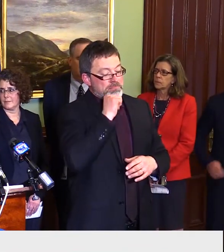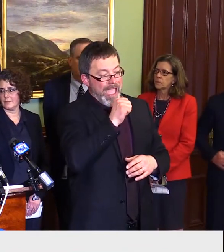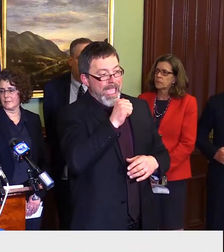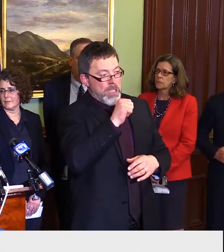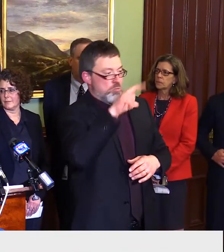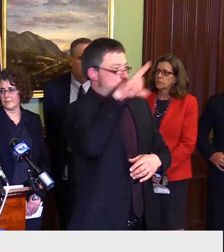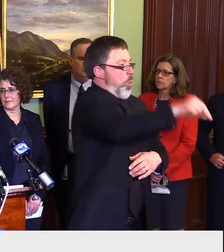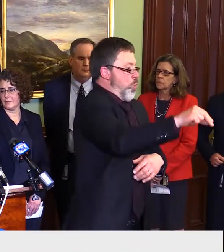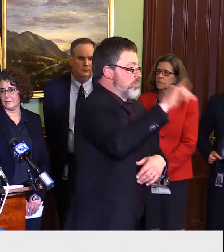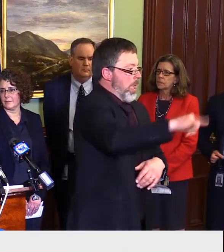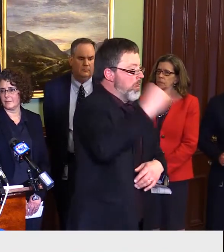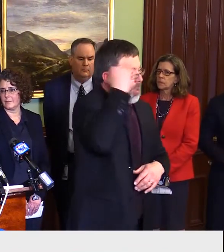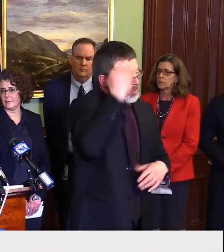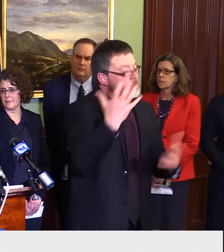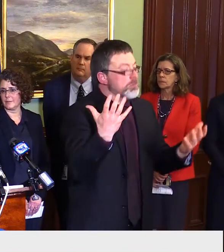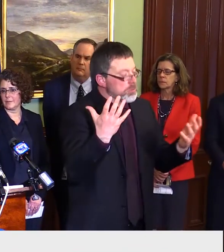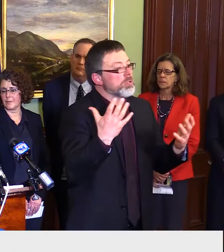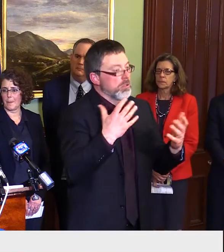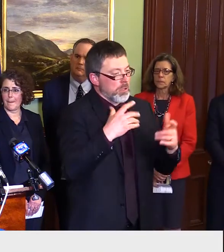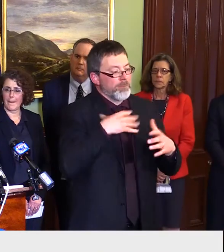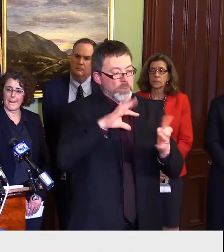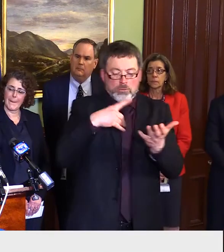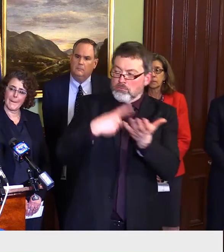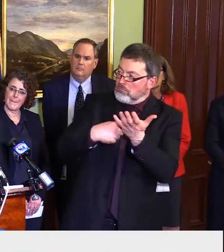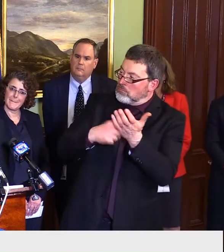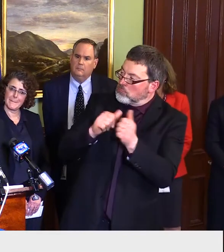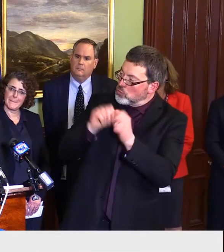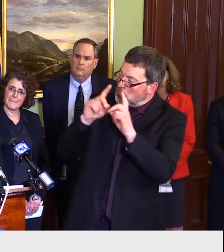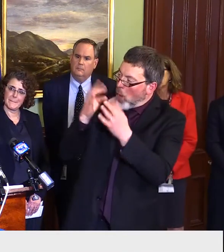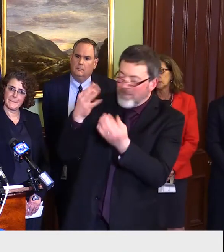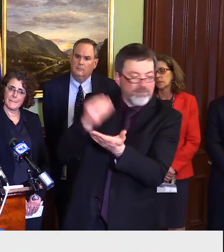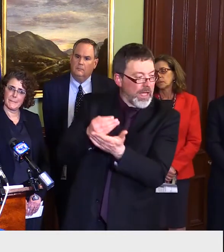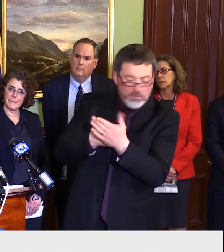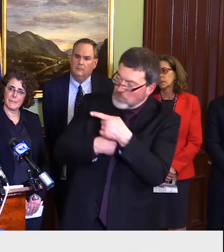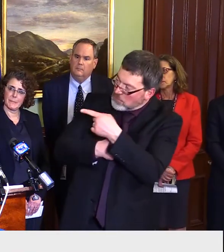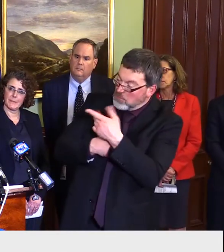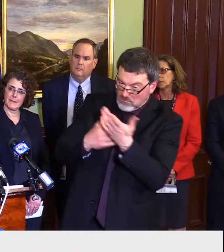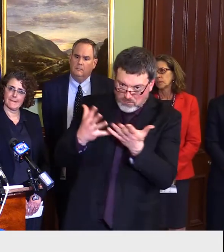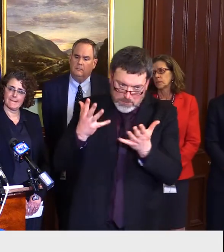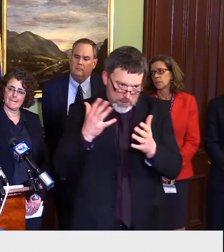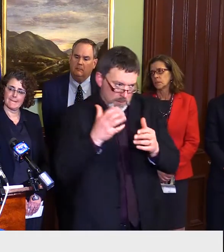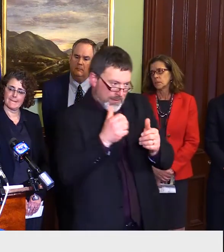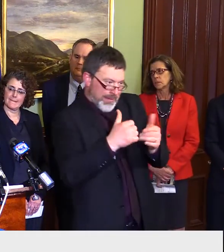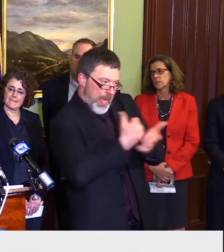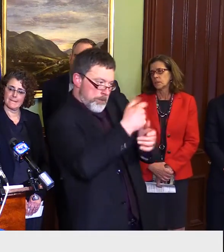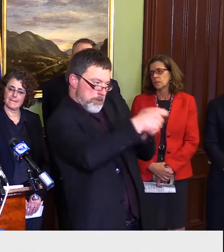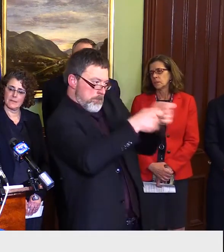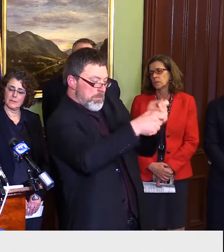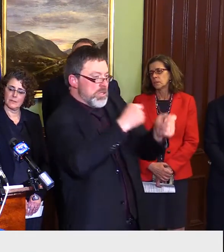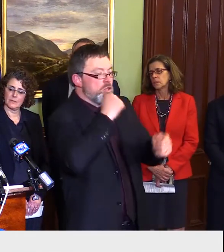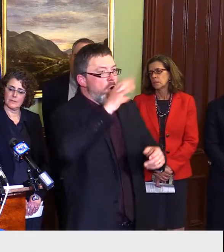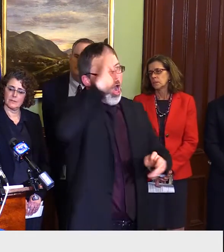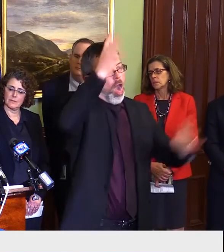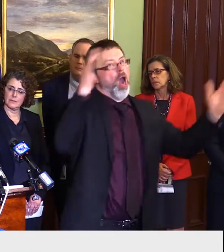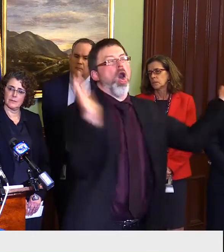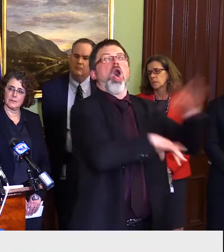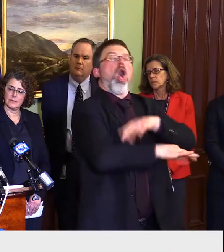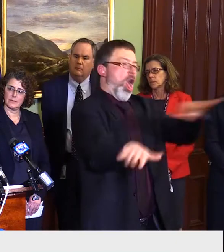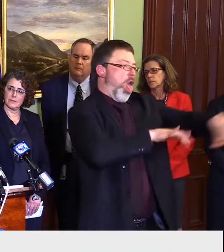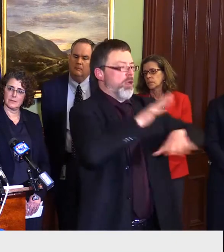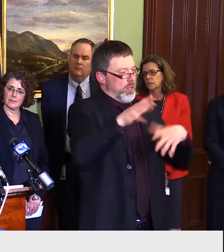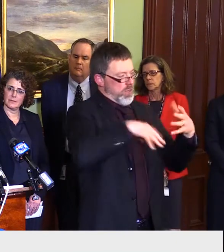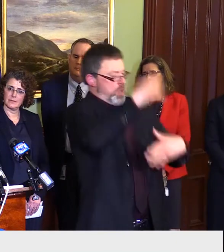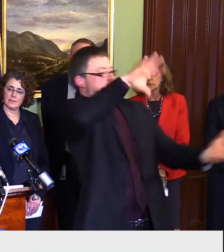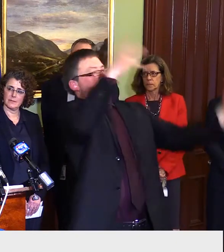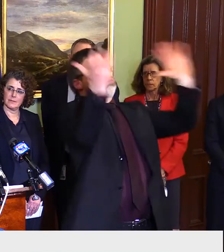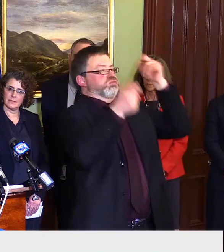and so forth, to try and determine what this is going to mean to us. Because we know if we can get the numbers and the data, and it's